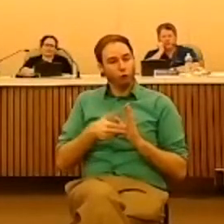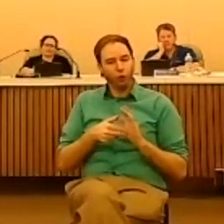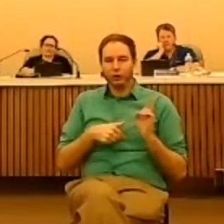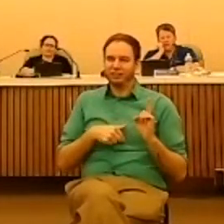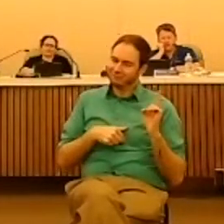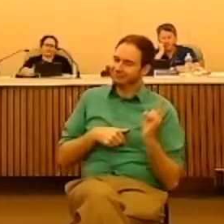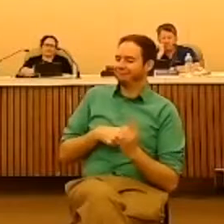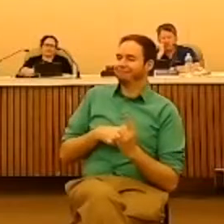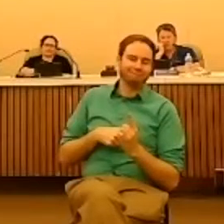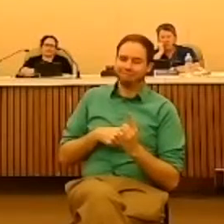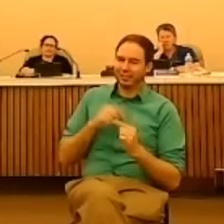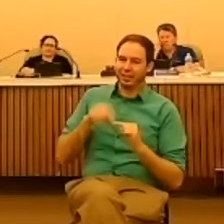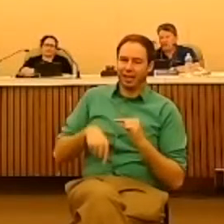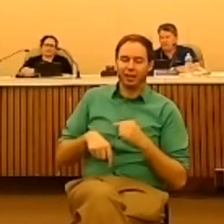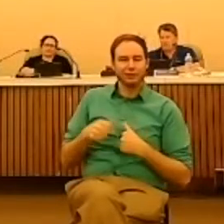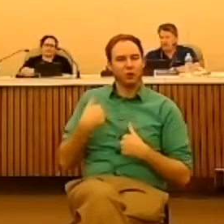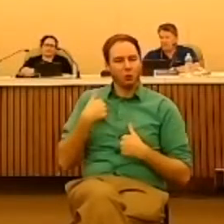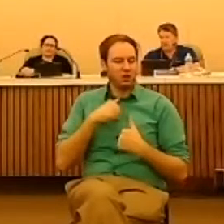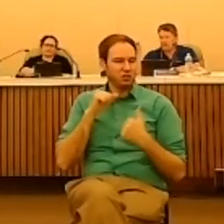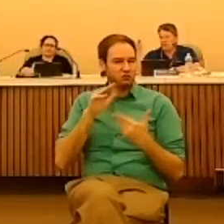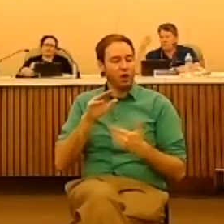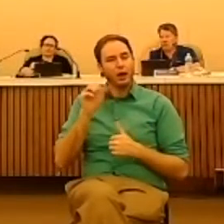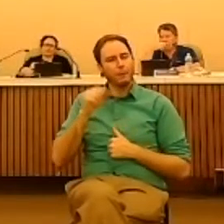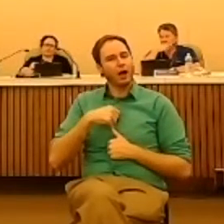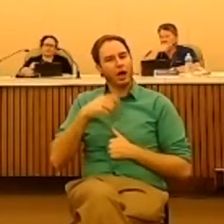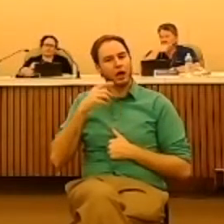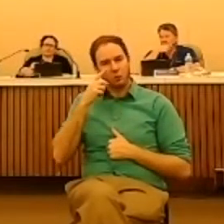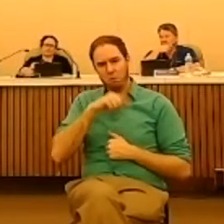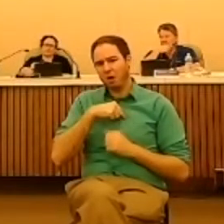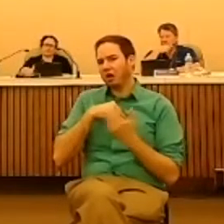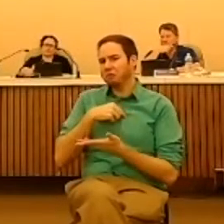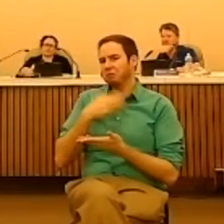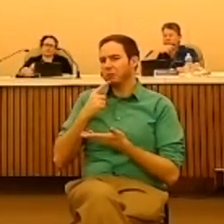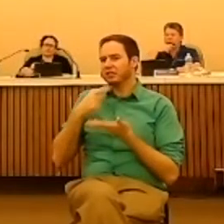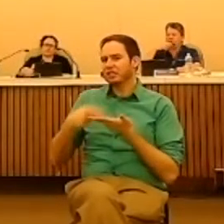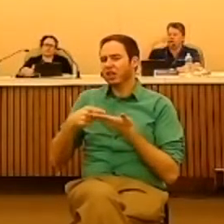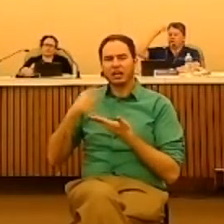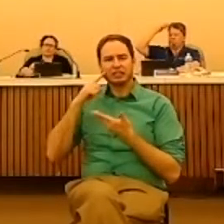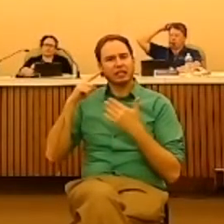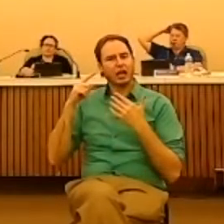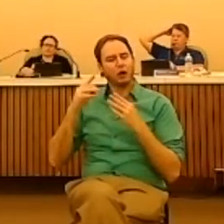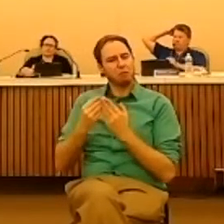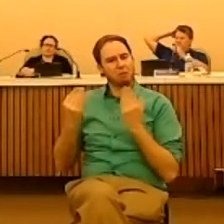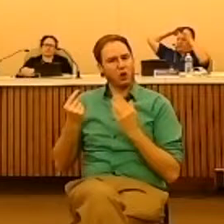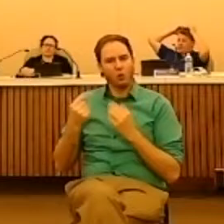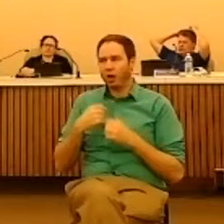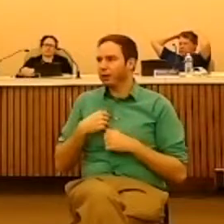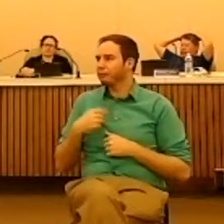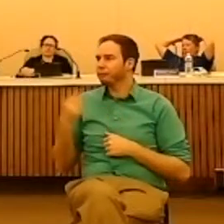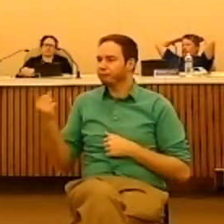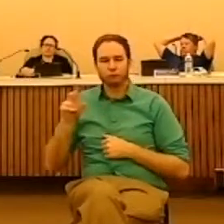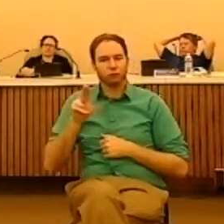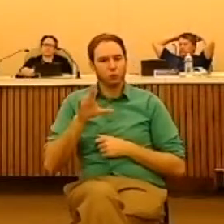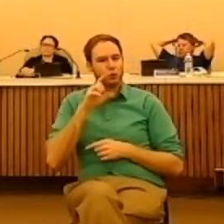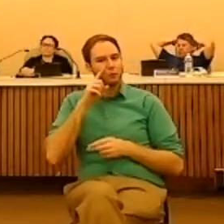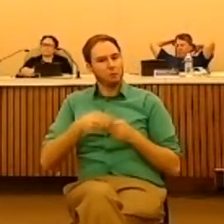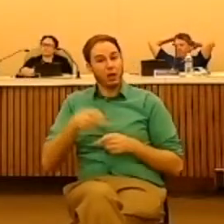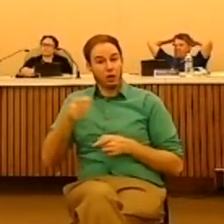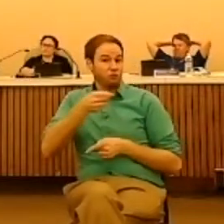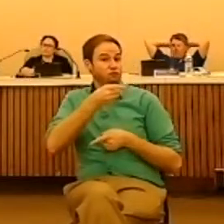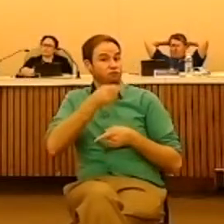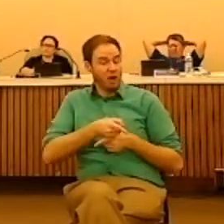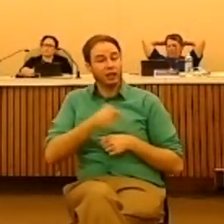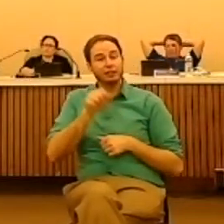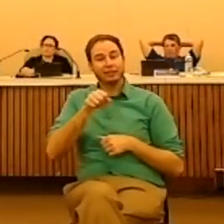So, so we will address that. But I would like the developers to talk about the sound barrier. So a couple things. He's absolutely